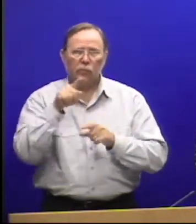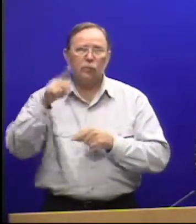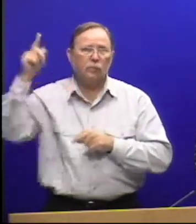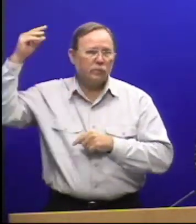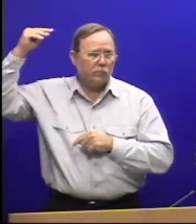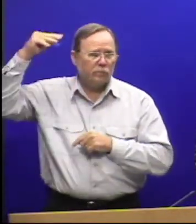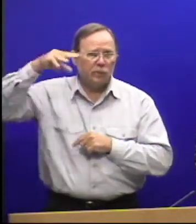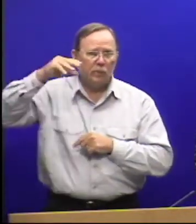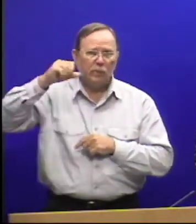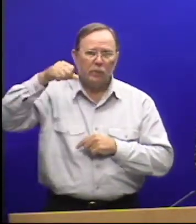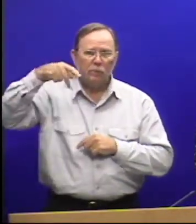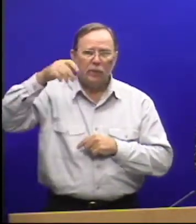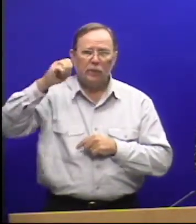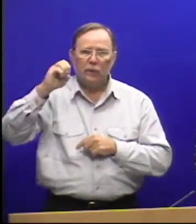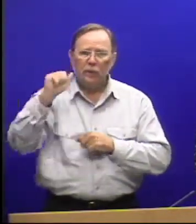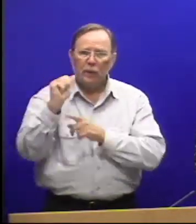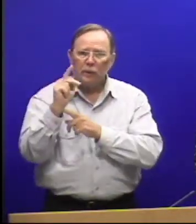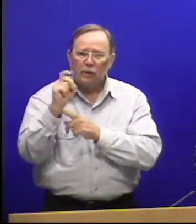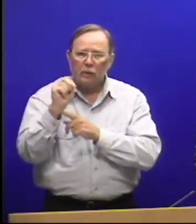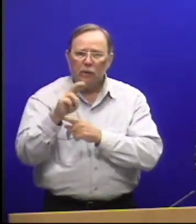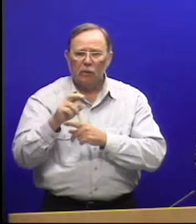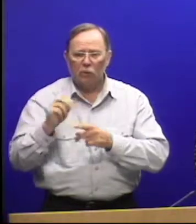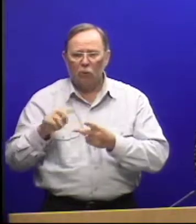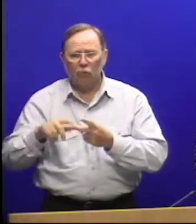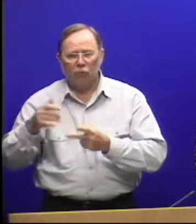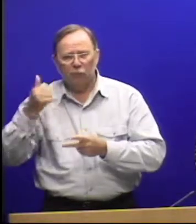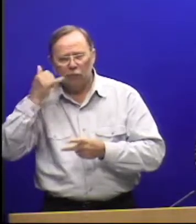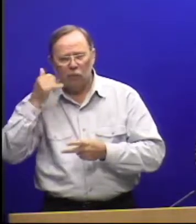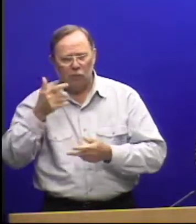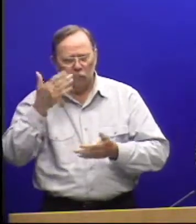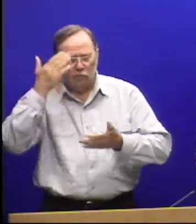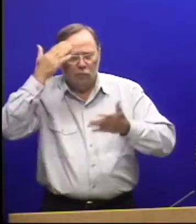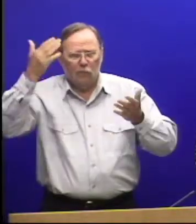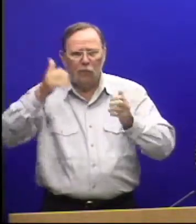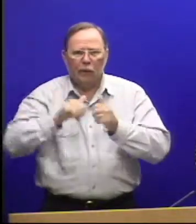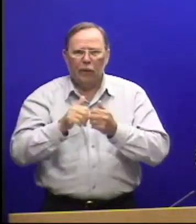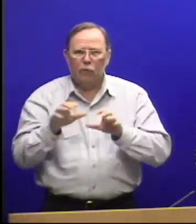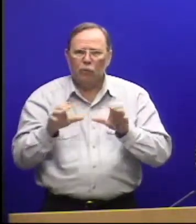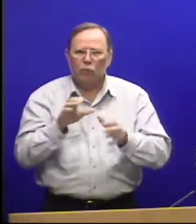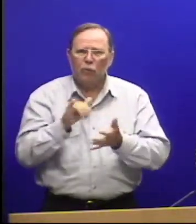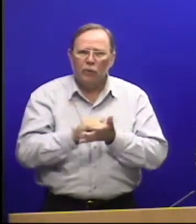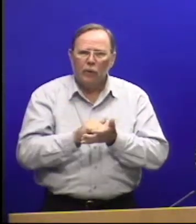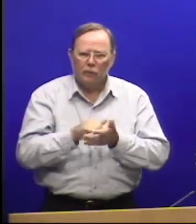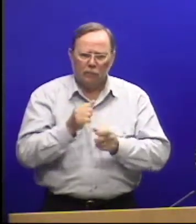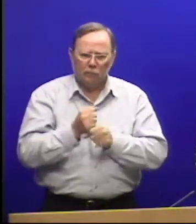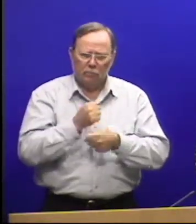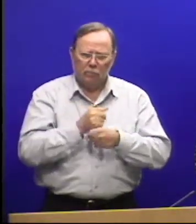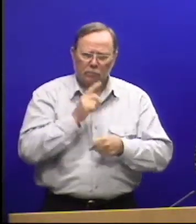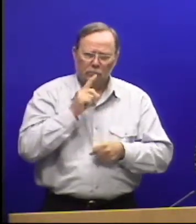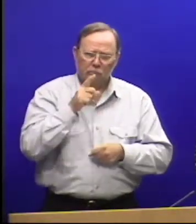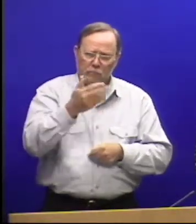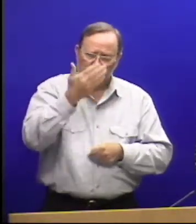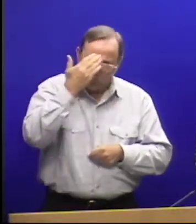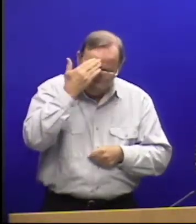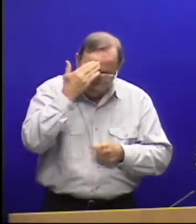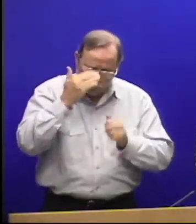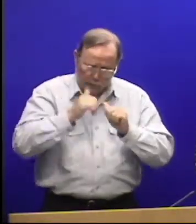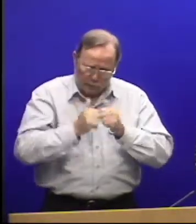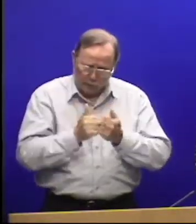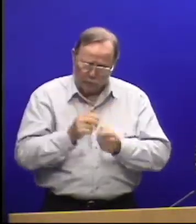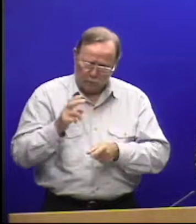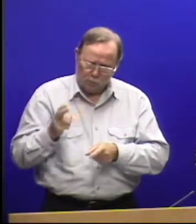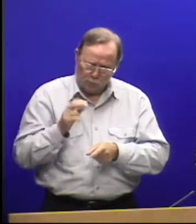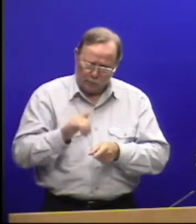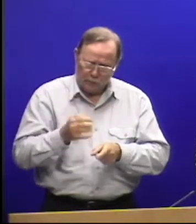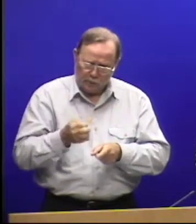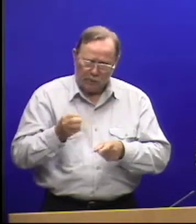going to be able to hear that. So be sure you know how you can call them and then how they can best communicate